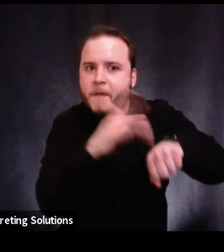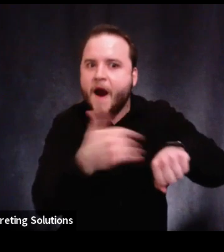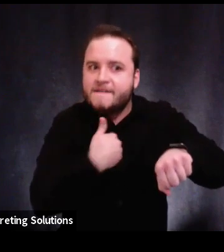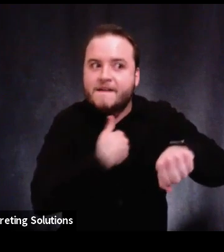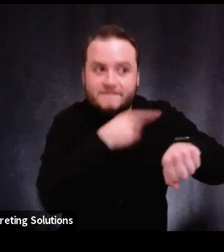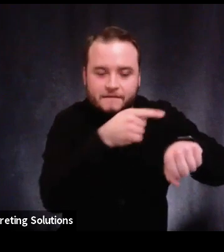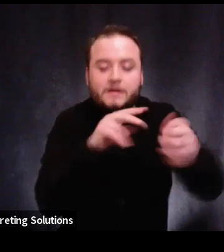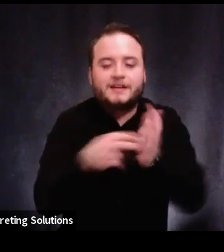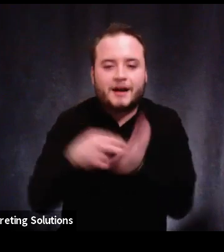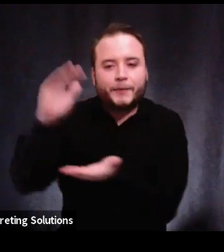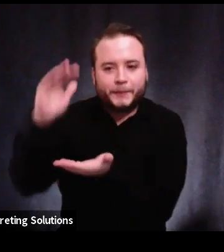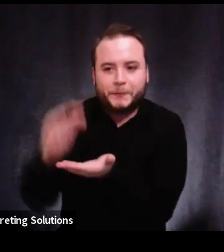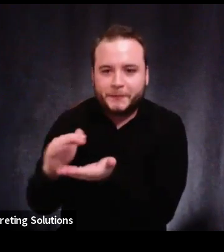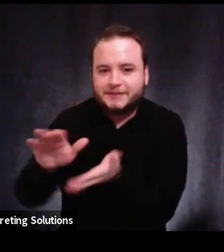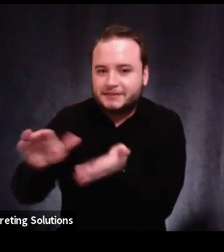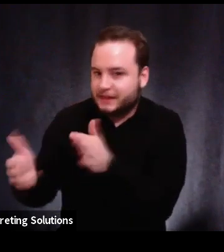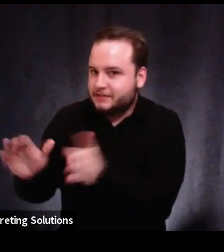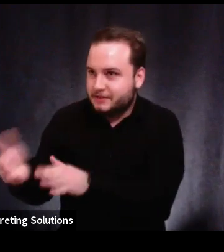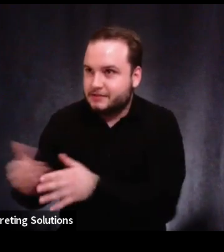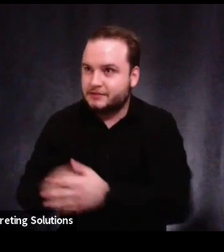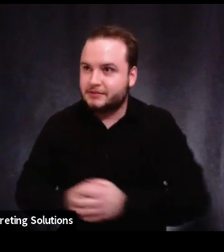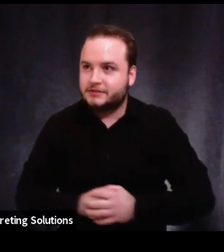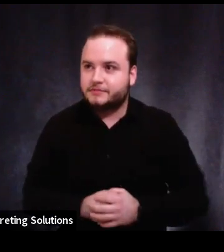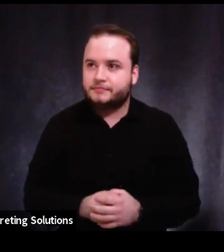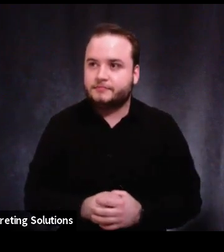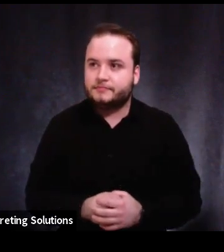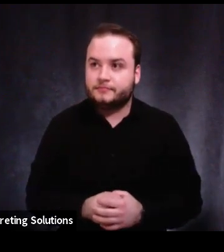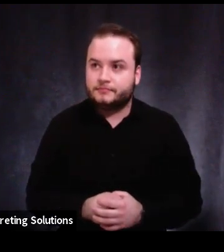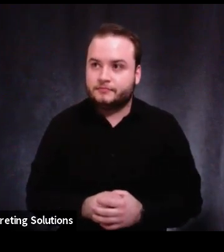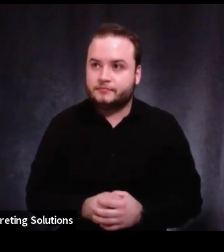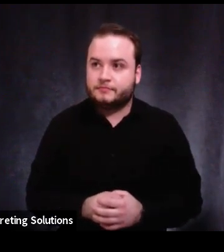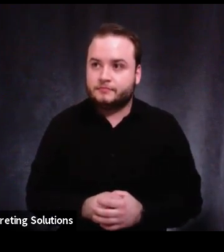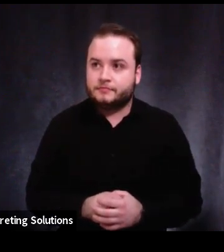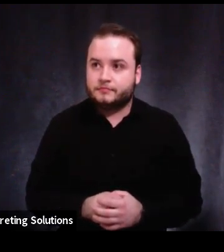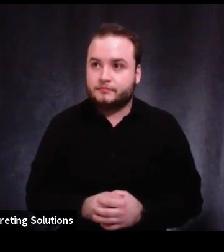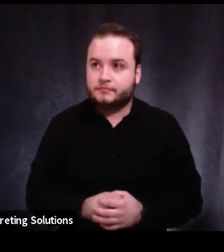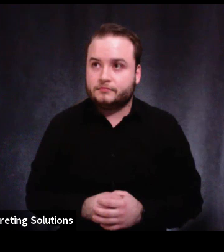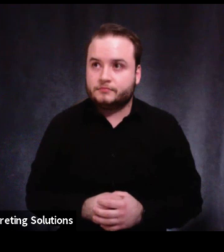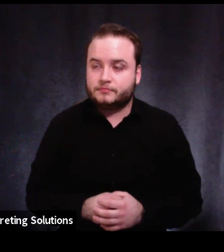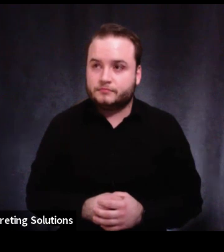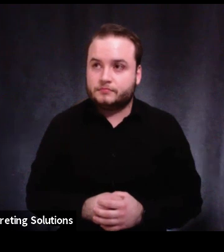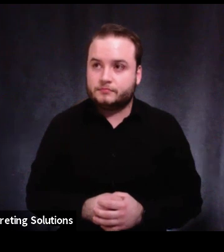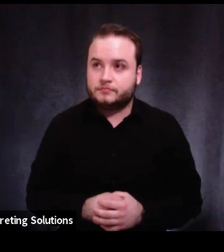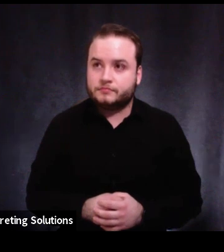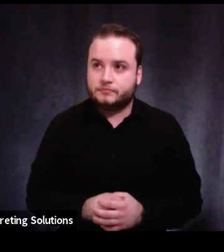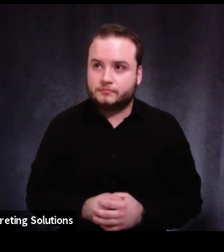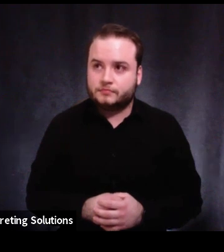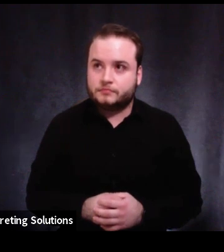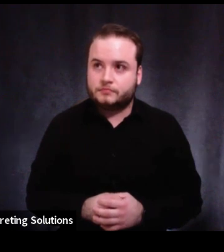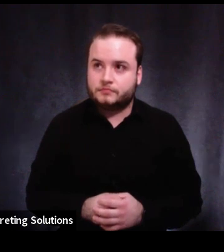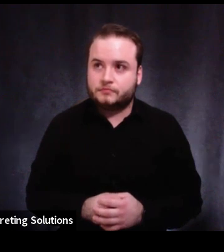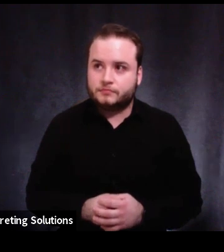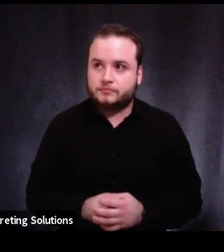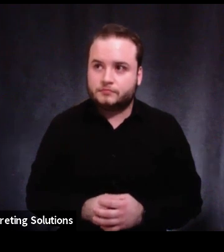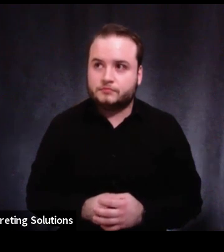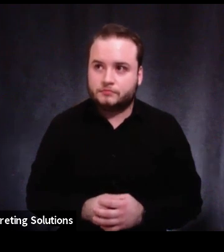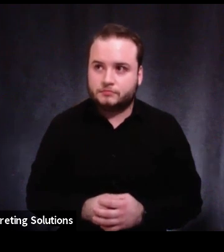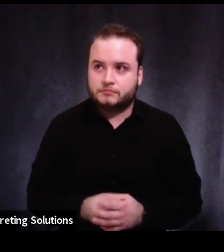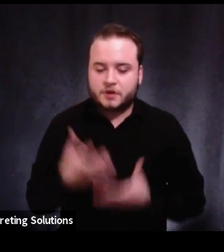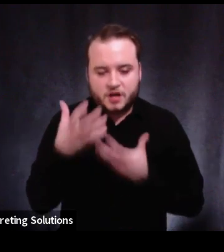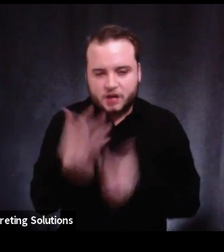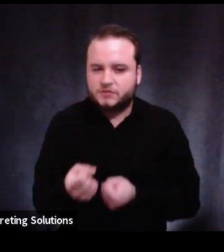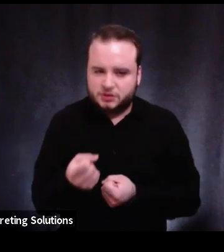think I can say with confidence, without having done that, as capacity goes up, mortality would shrink by some fraction of the